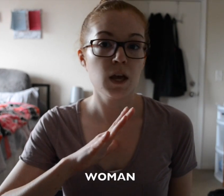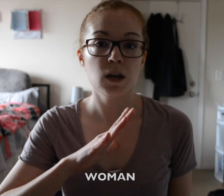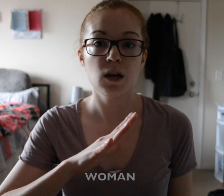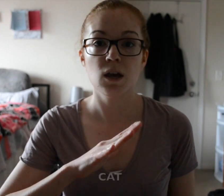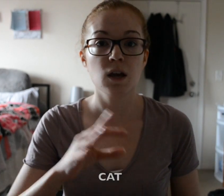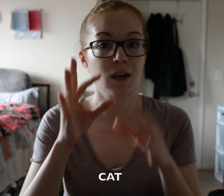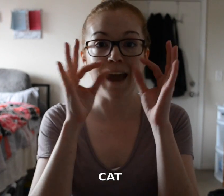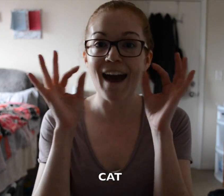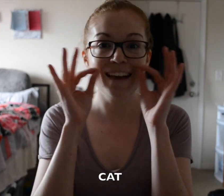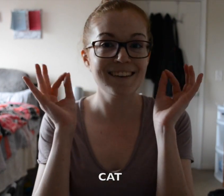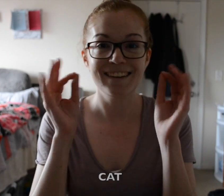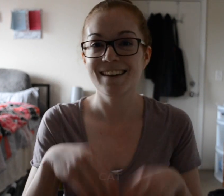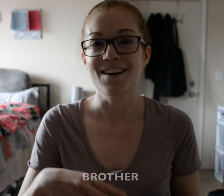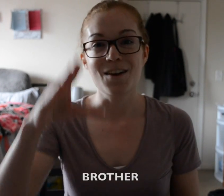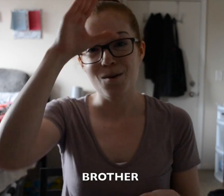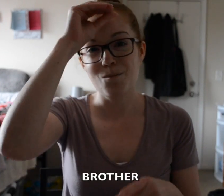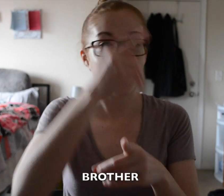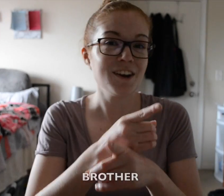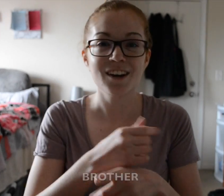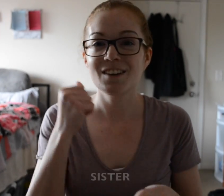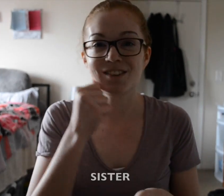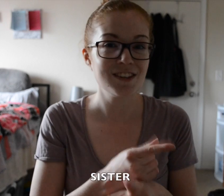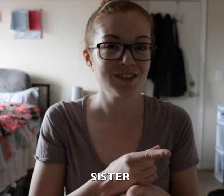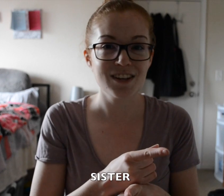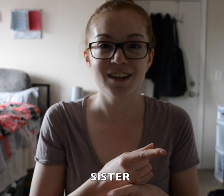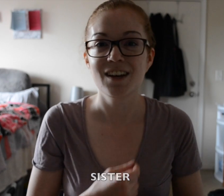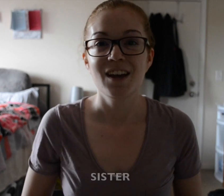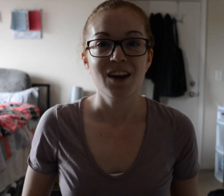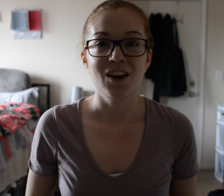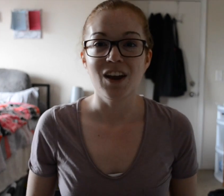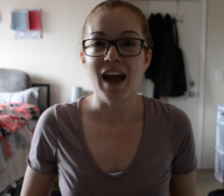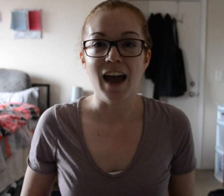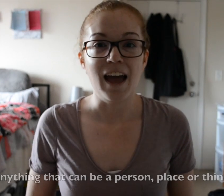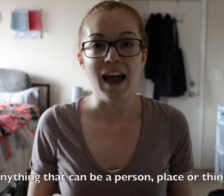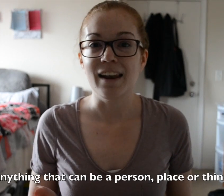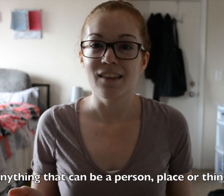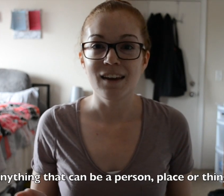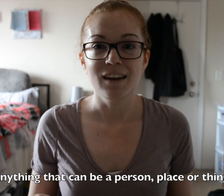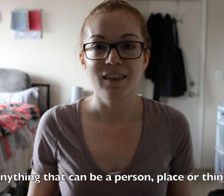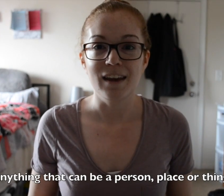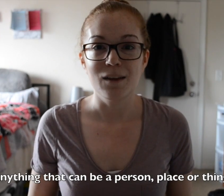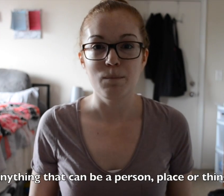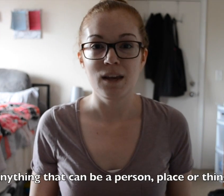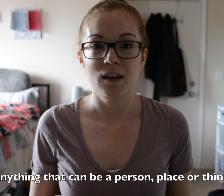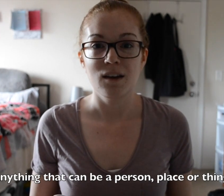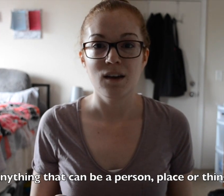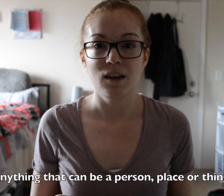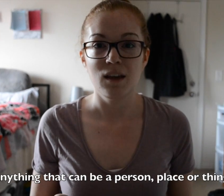woman, cat, brother, sister, or anything that can be